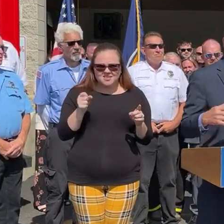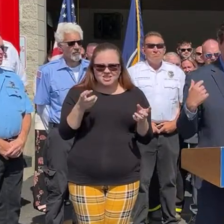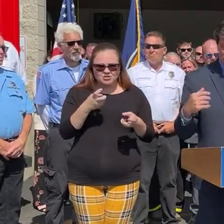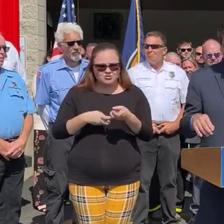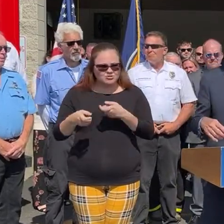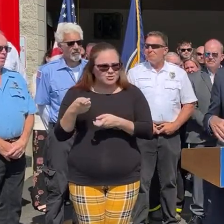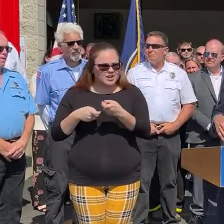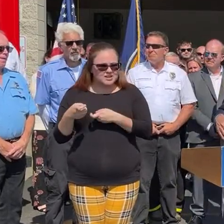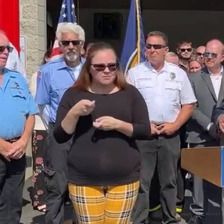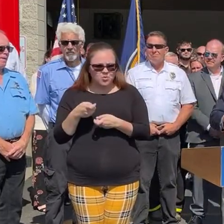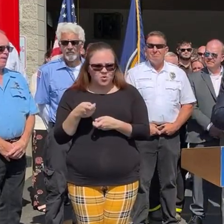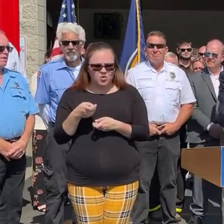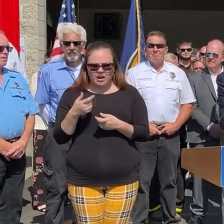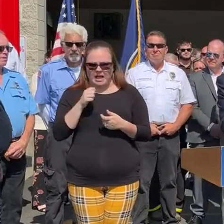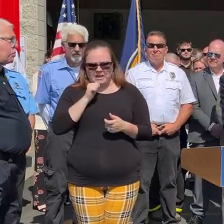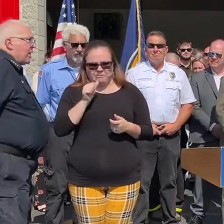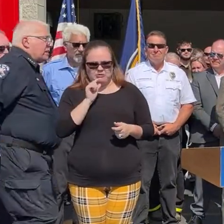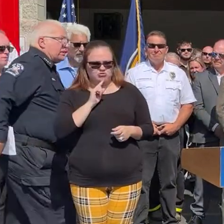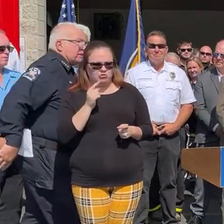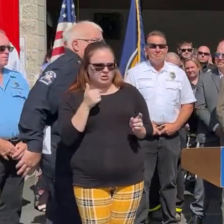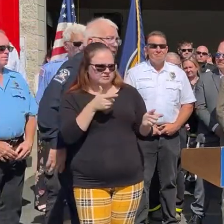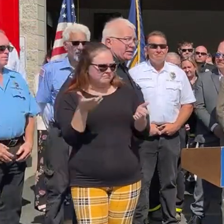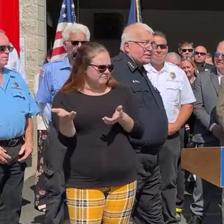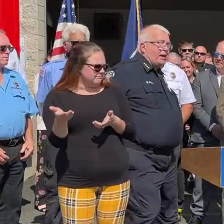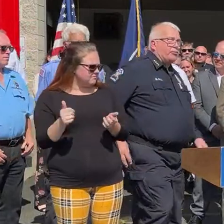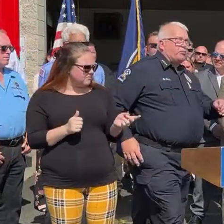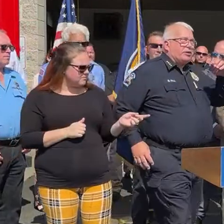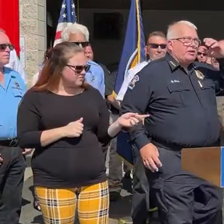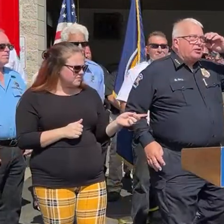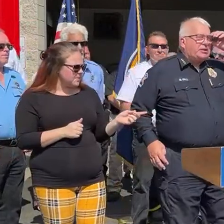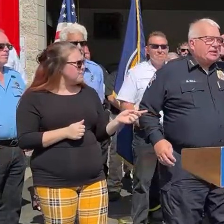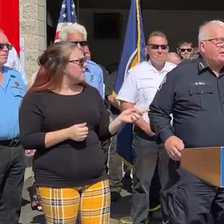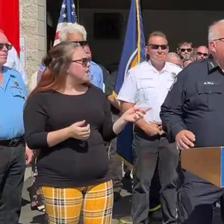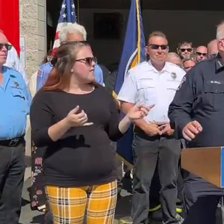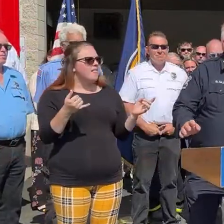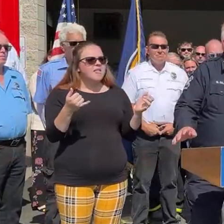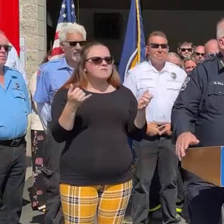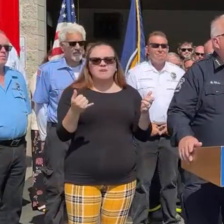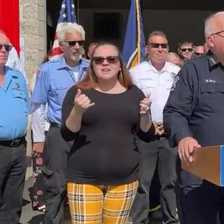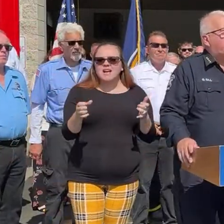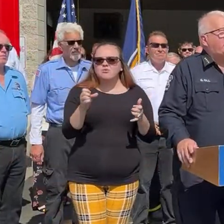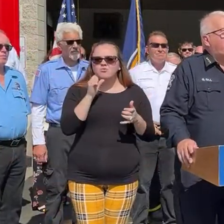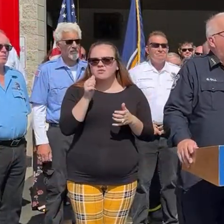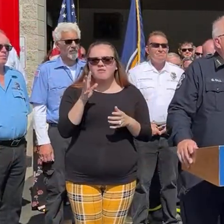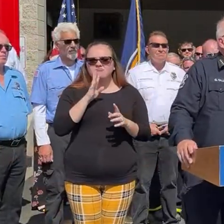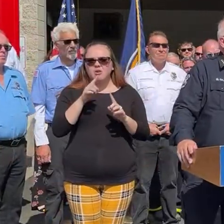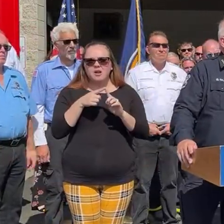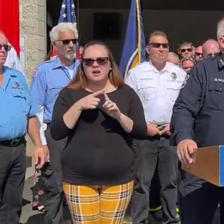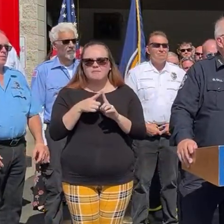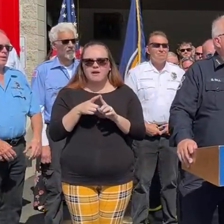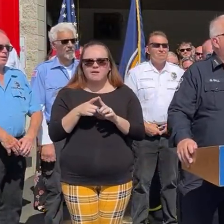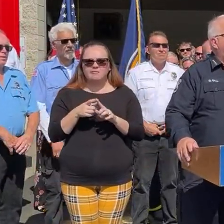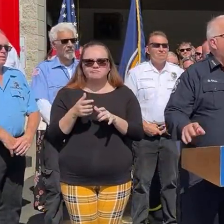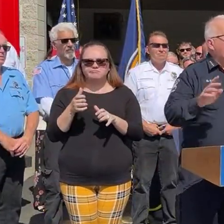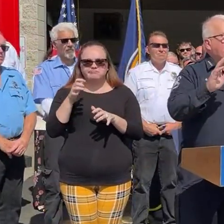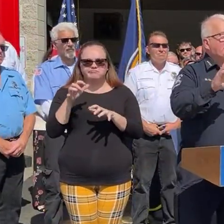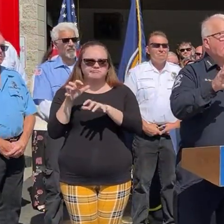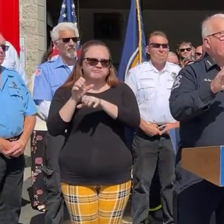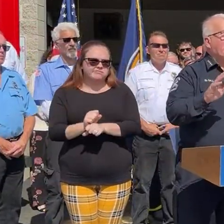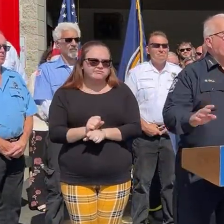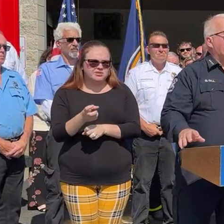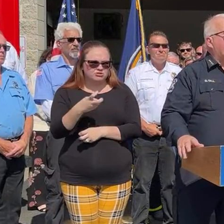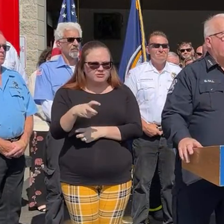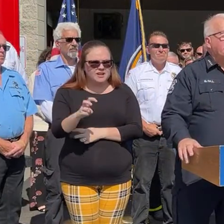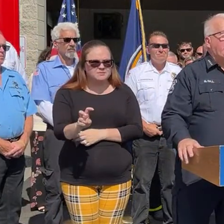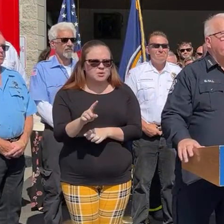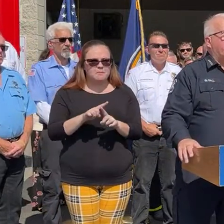I'll leave it up to them. I'm not certain. At this time, we're now looking to get into routine transports. Our goal here is to be there, that safety